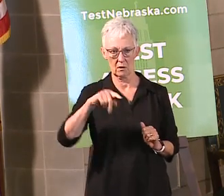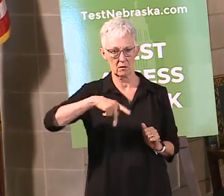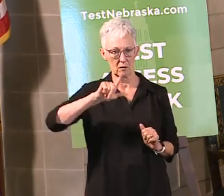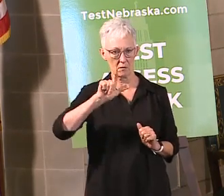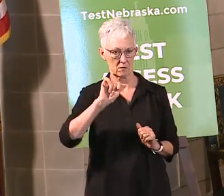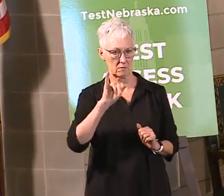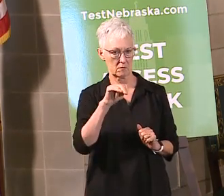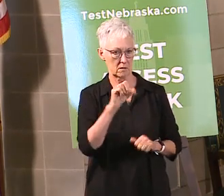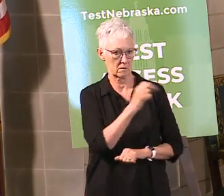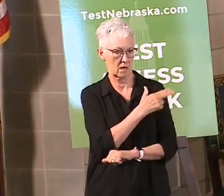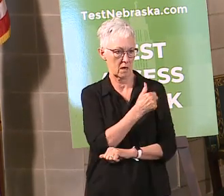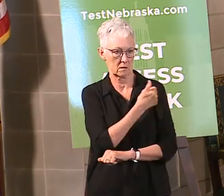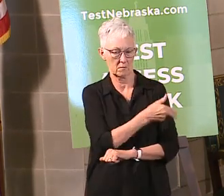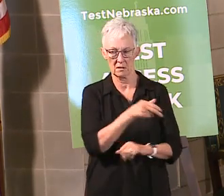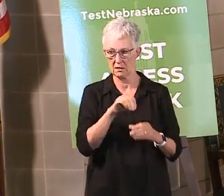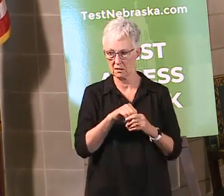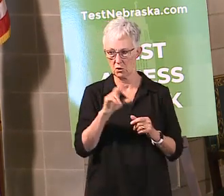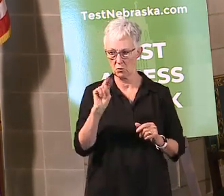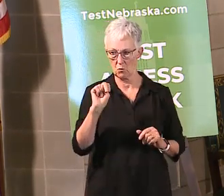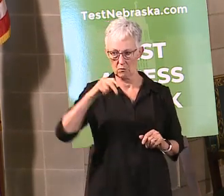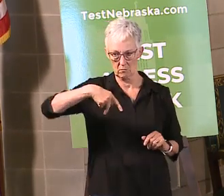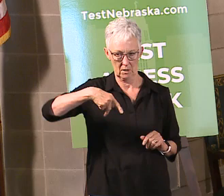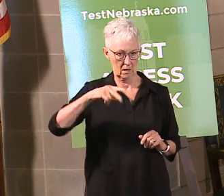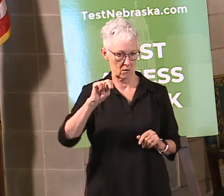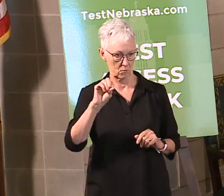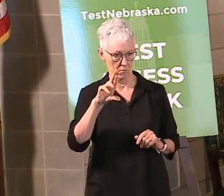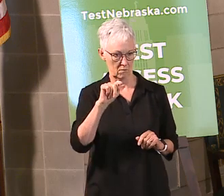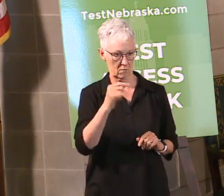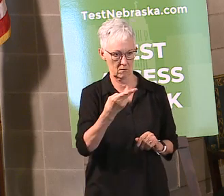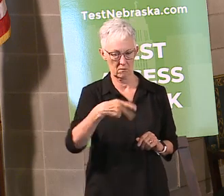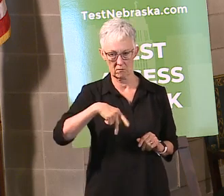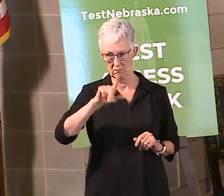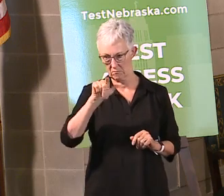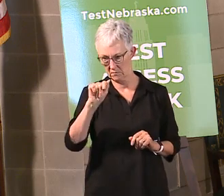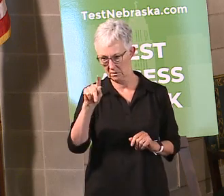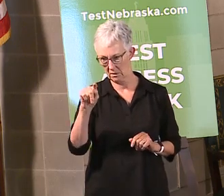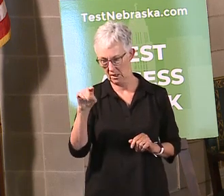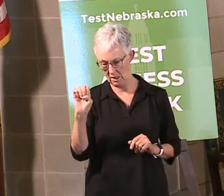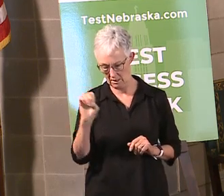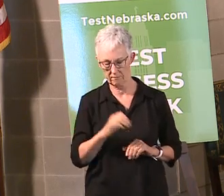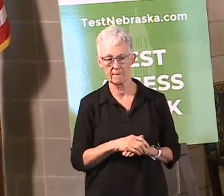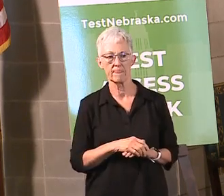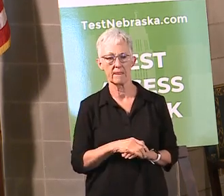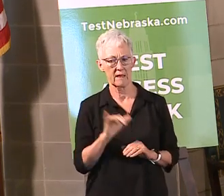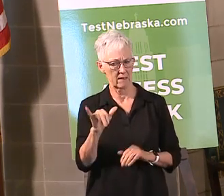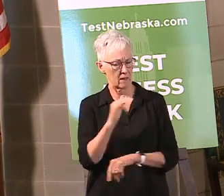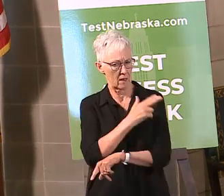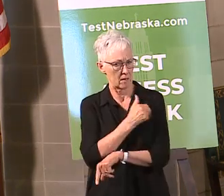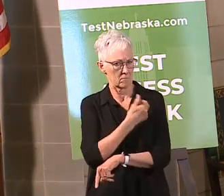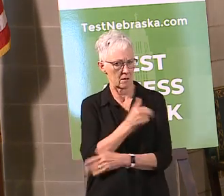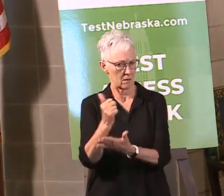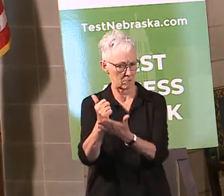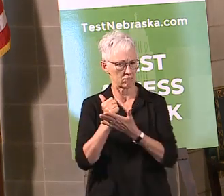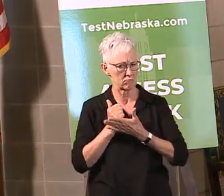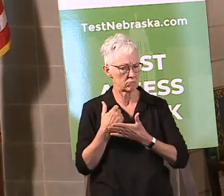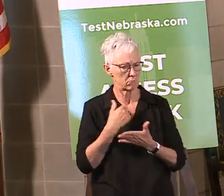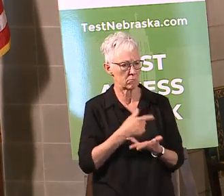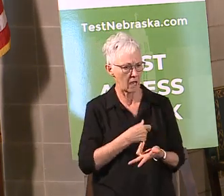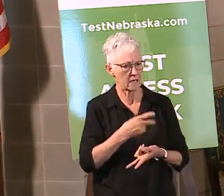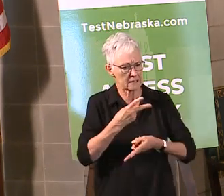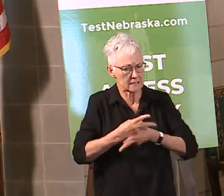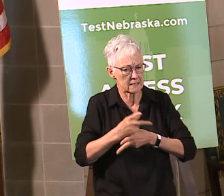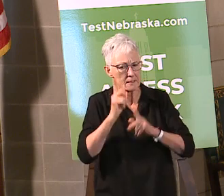Plains has been doing a fantastic job of helping us take care of people as well. Just one of the things we've had here in the state is just